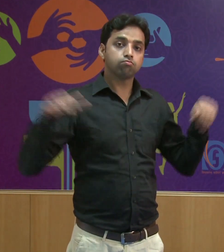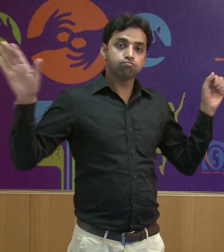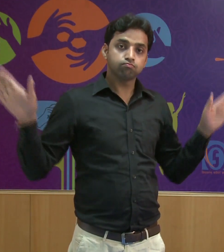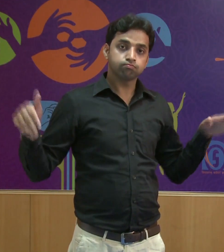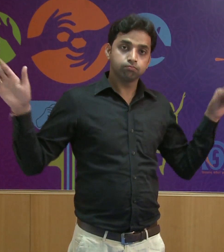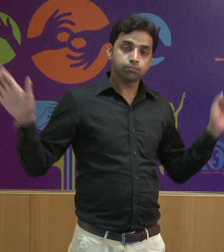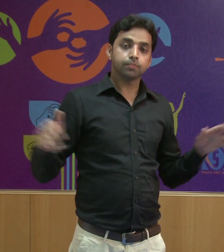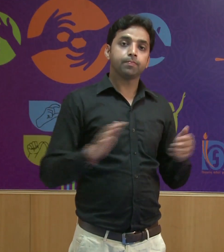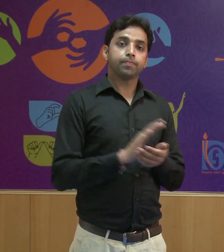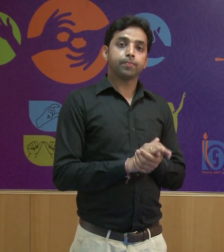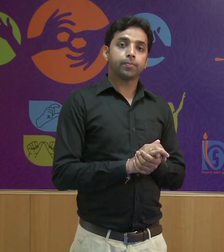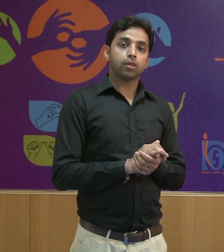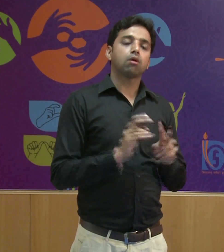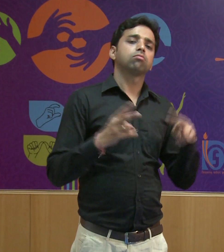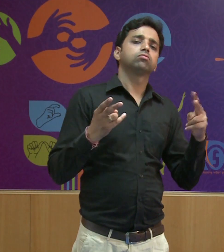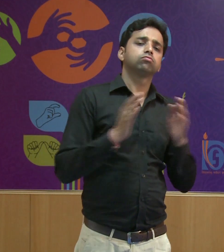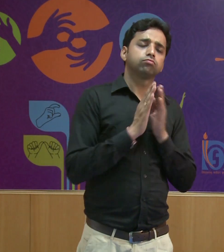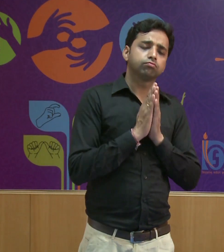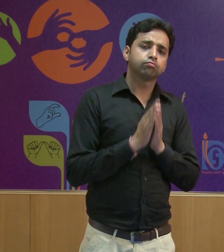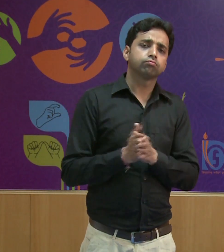are also worshipped in Malaysia.